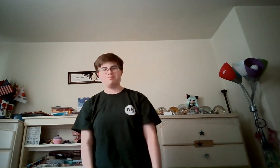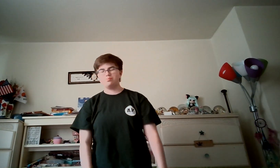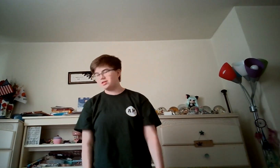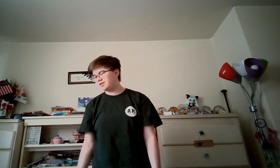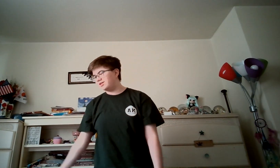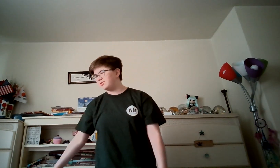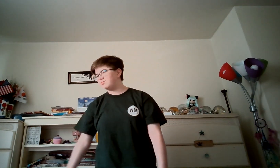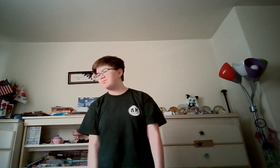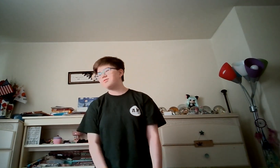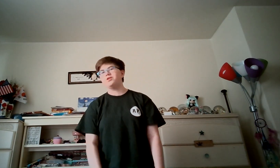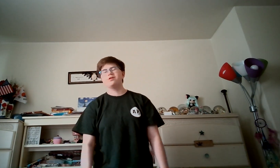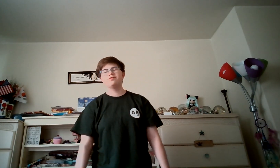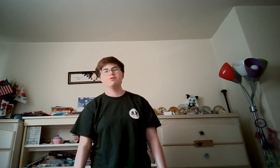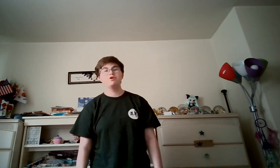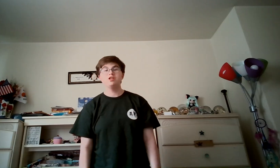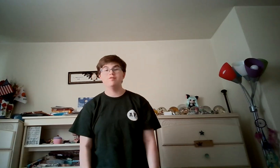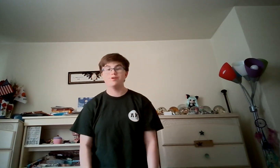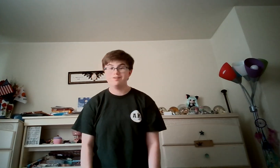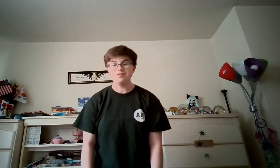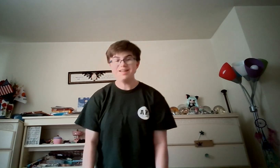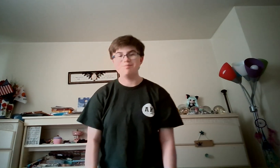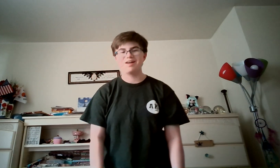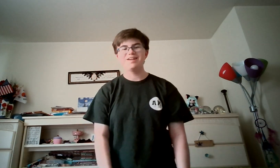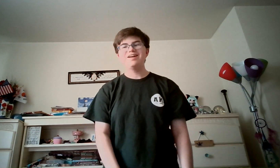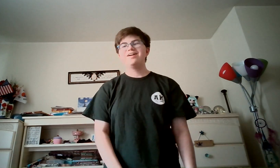put it on the floor in front of the bookshelf so I didn't forget about it.